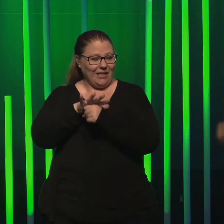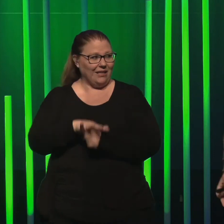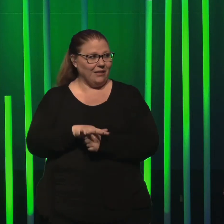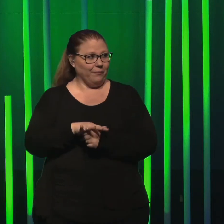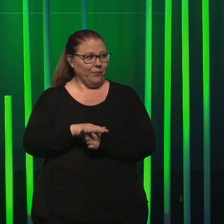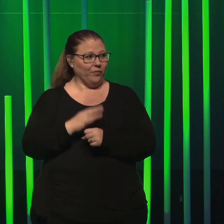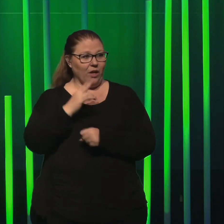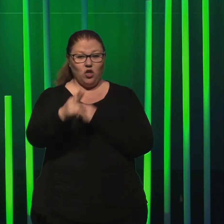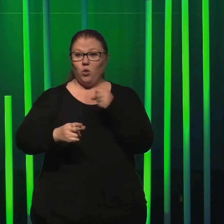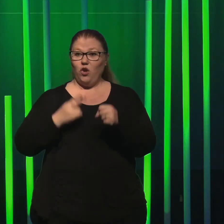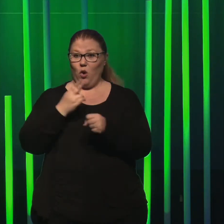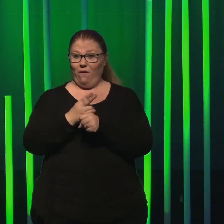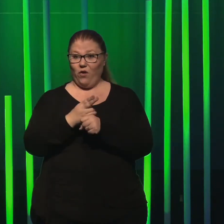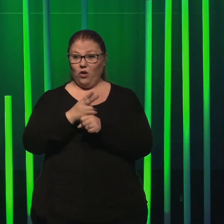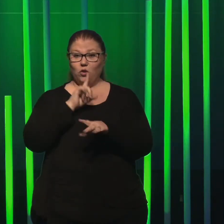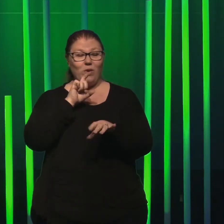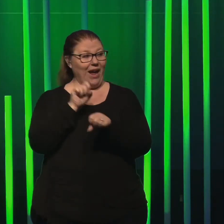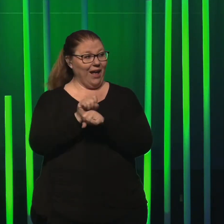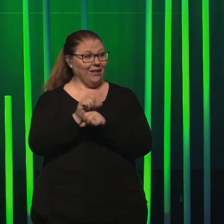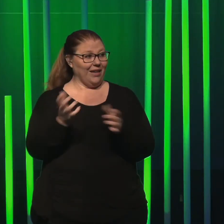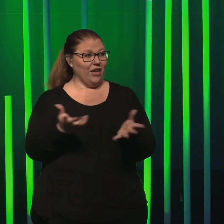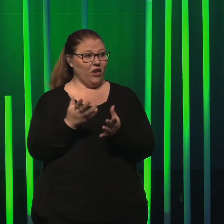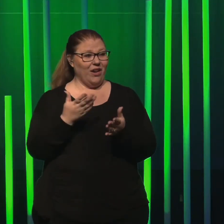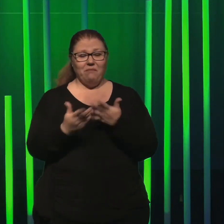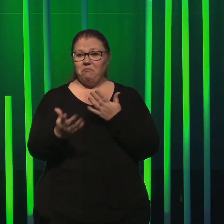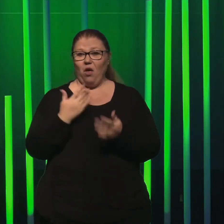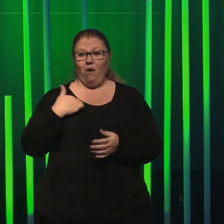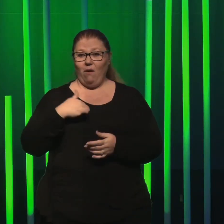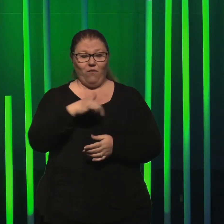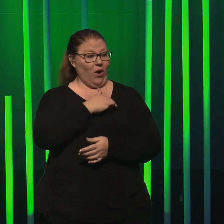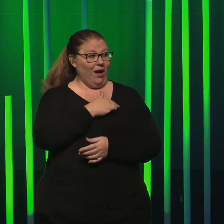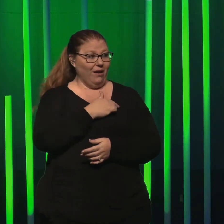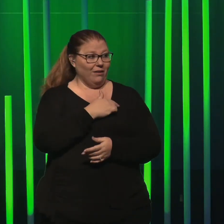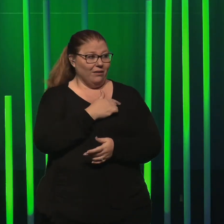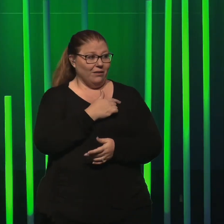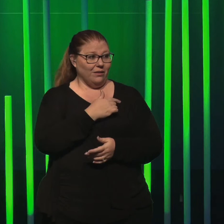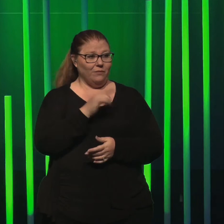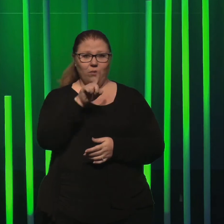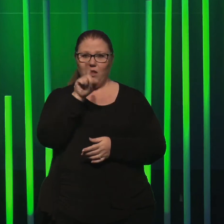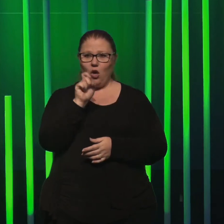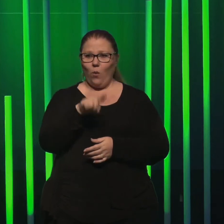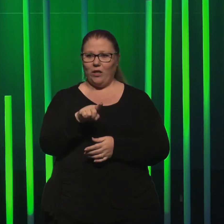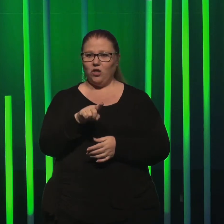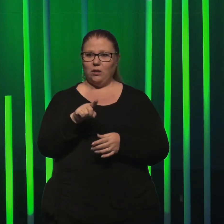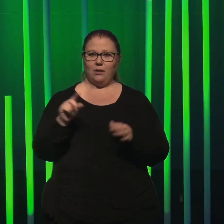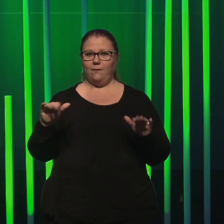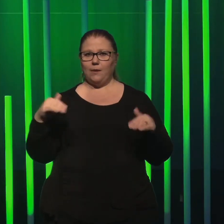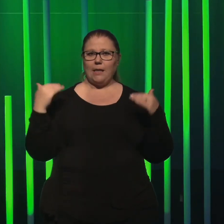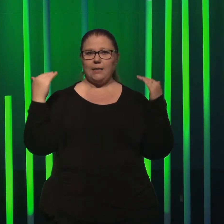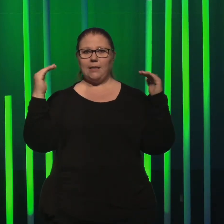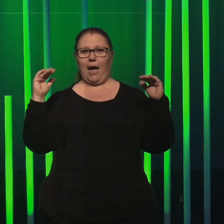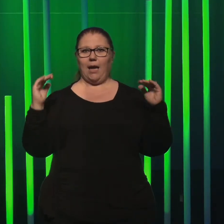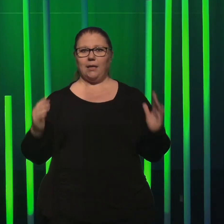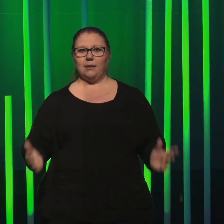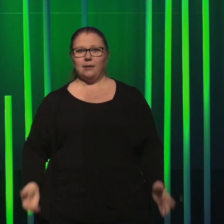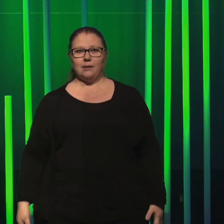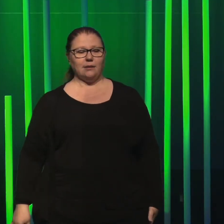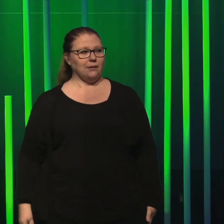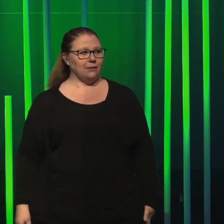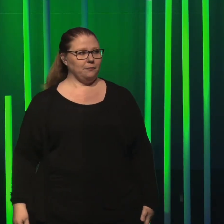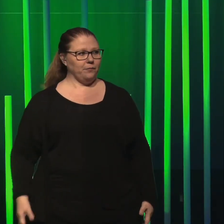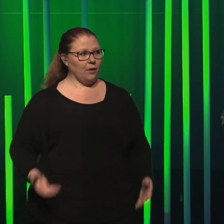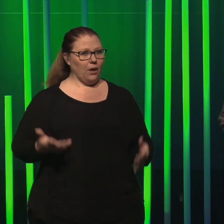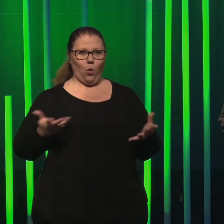there's a universal reality here. Even though for us, these are questions of sometimes status, right? What